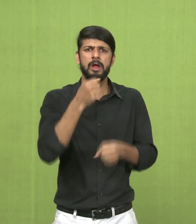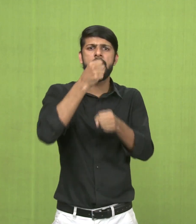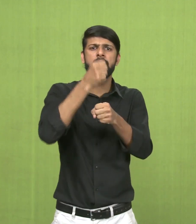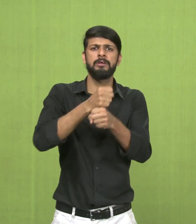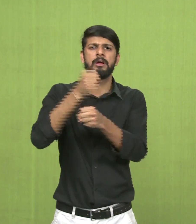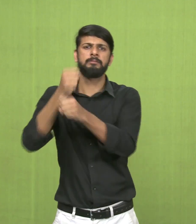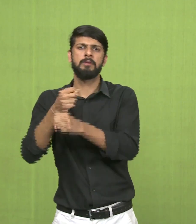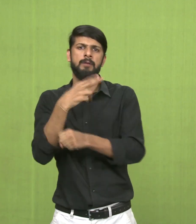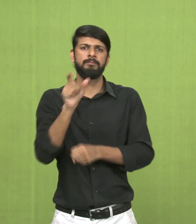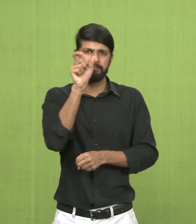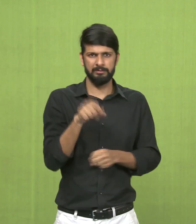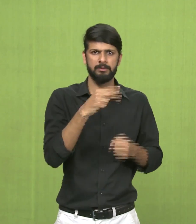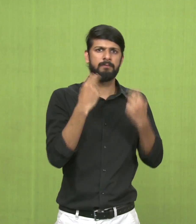The artist is Gilbert Gould,